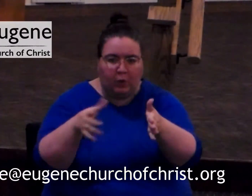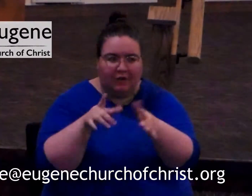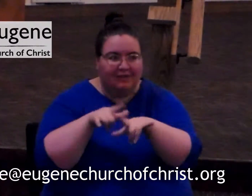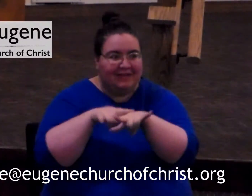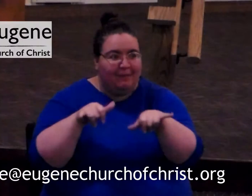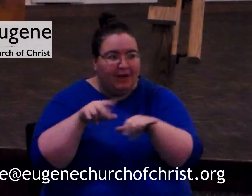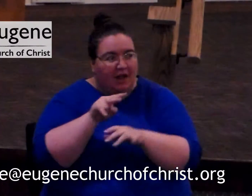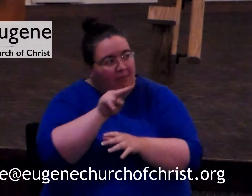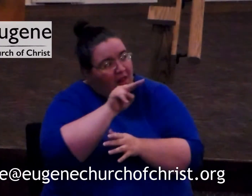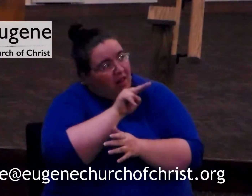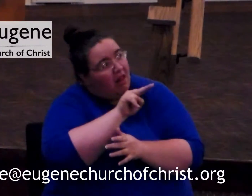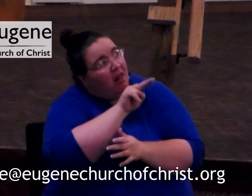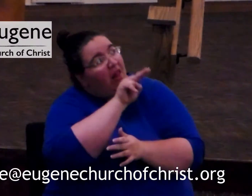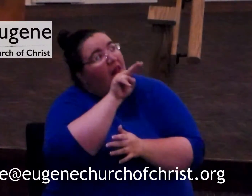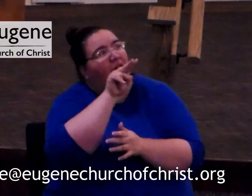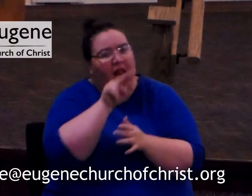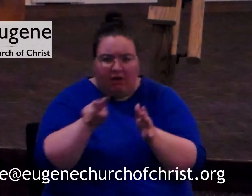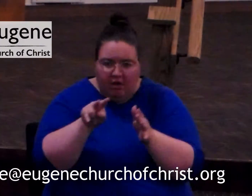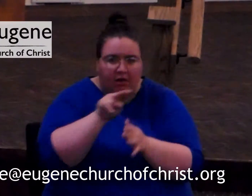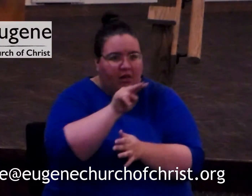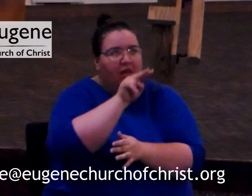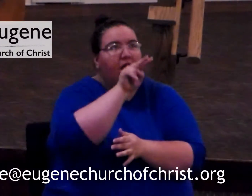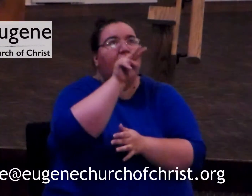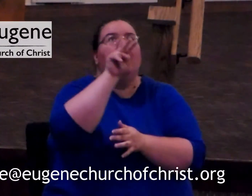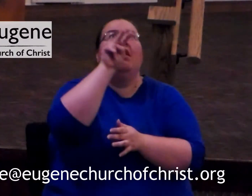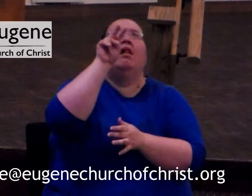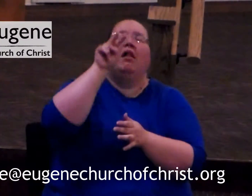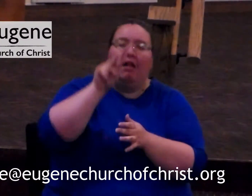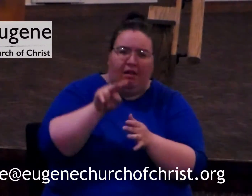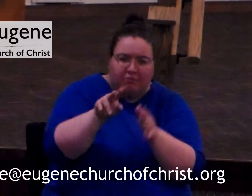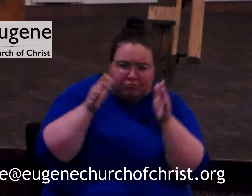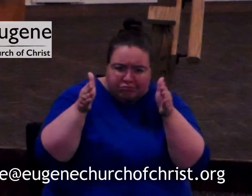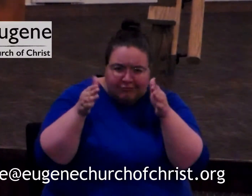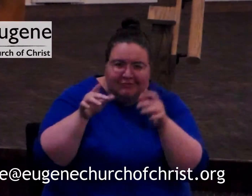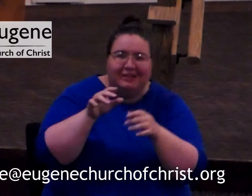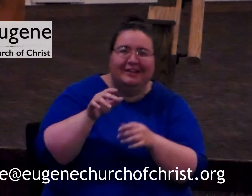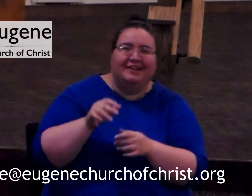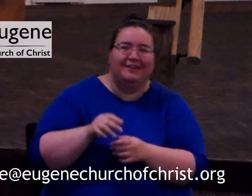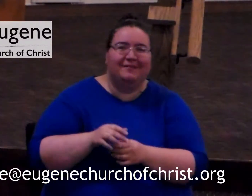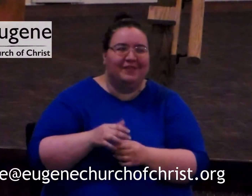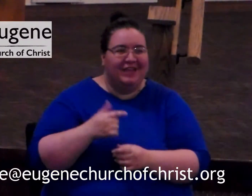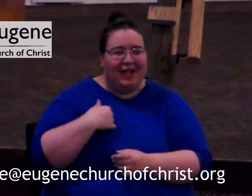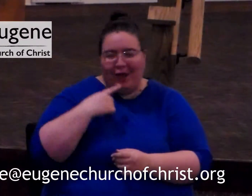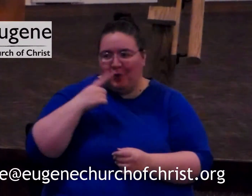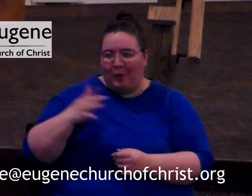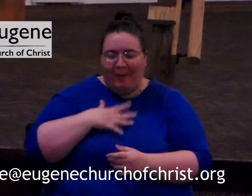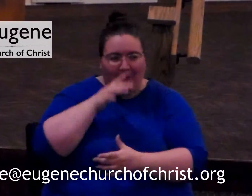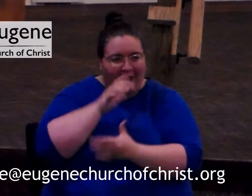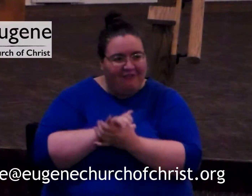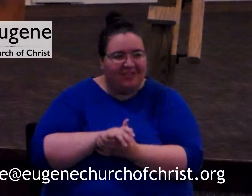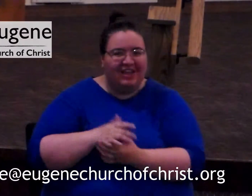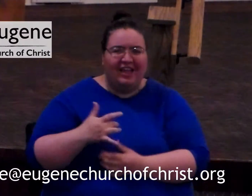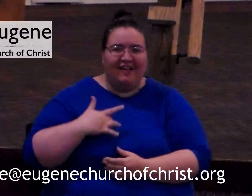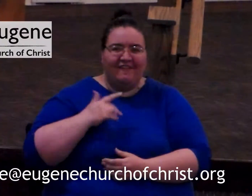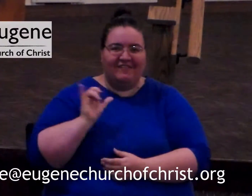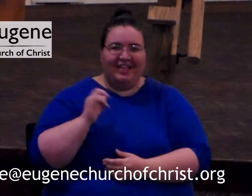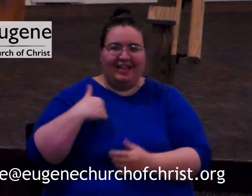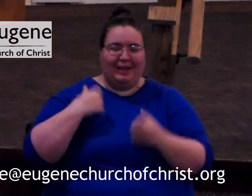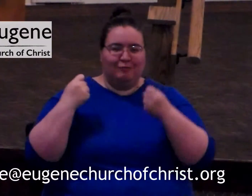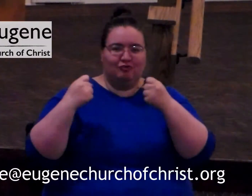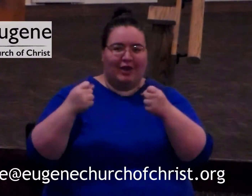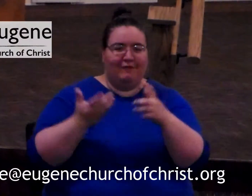of looking out my window a little bit and up and just being amazed. And I told my wife at one point, I feel like I'm driving through a fairy